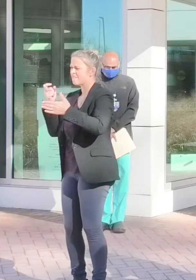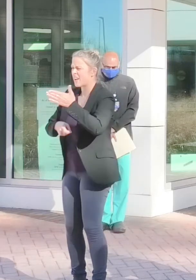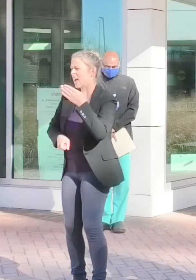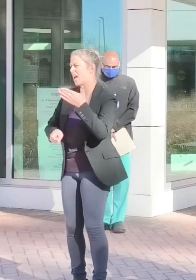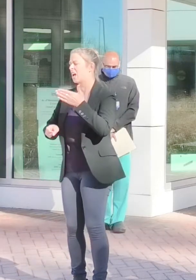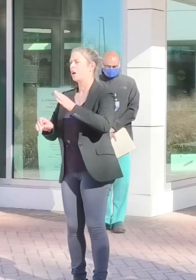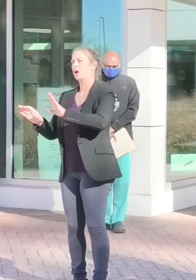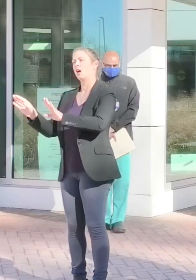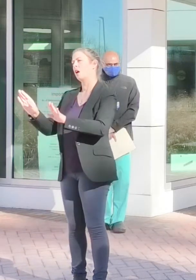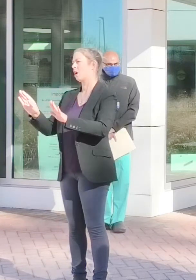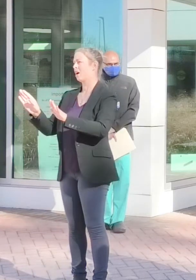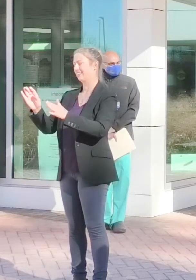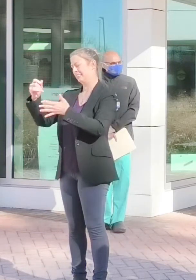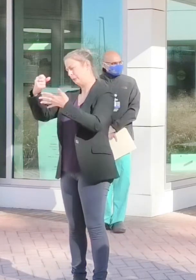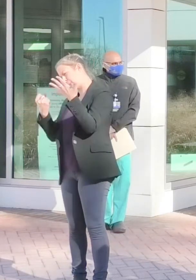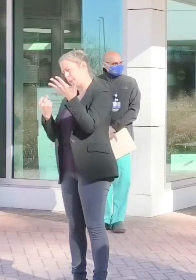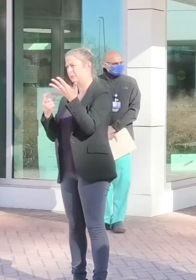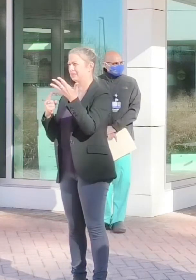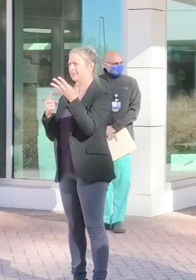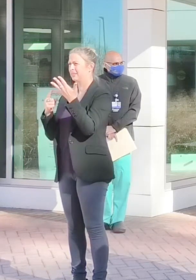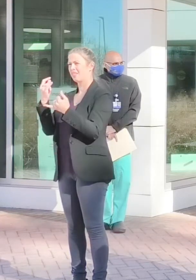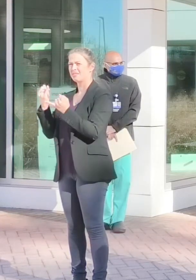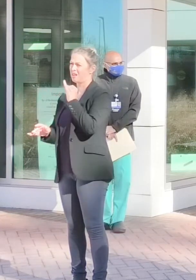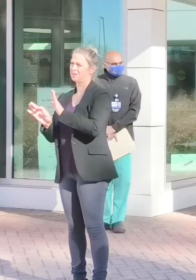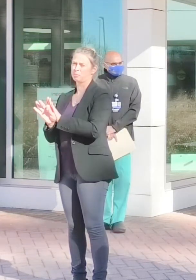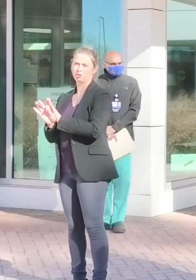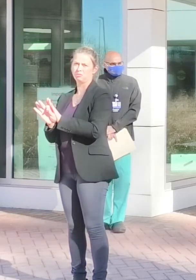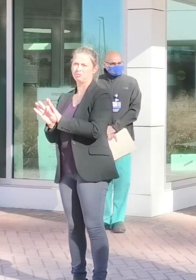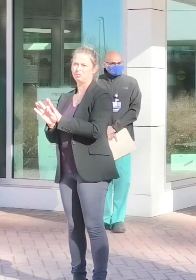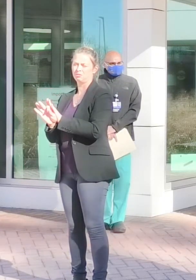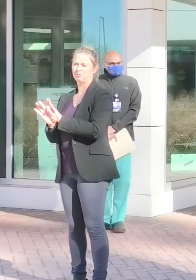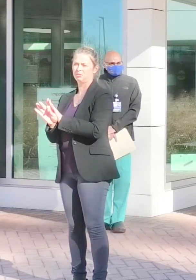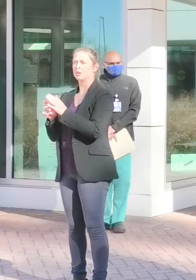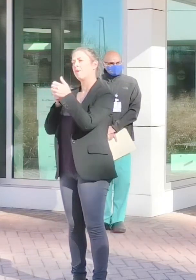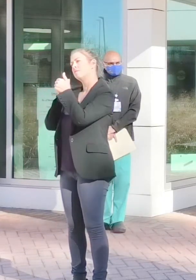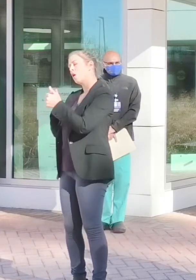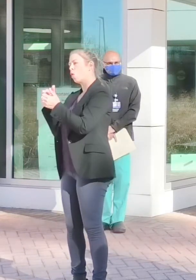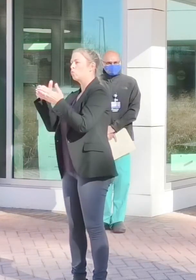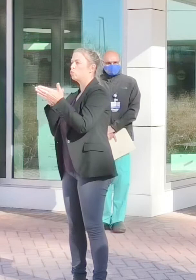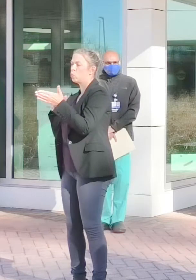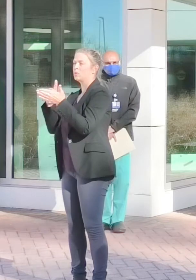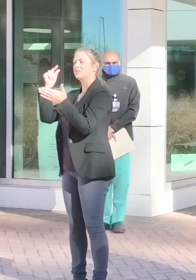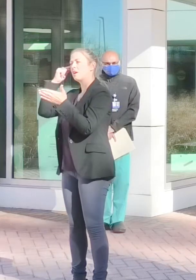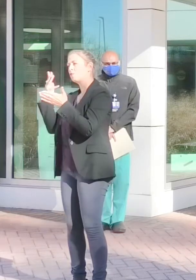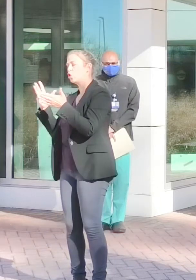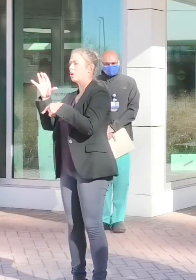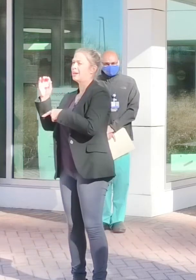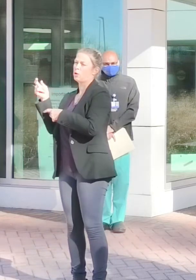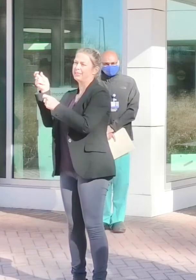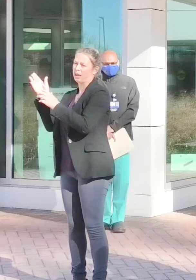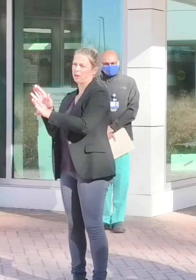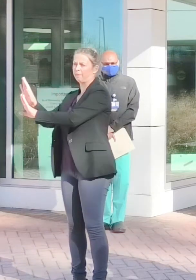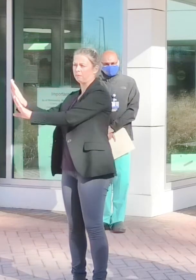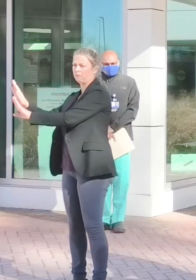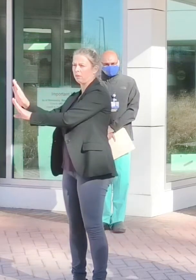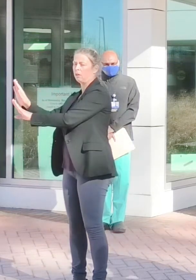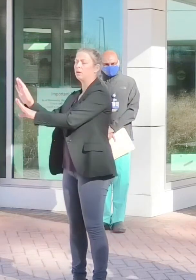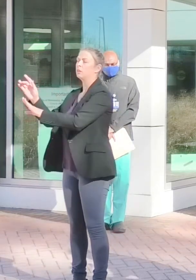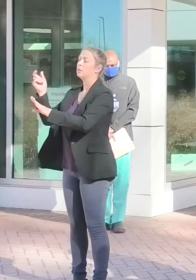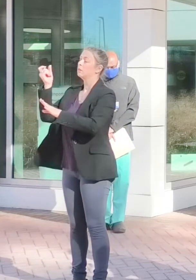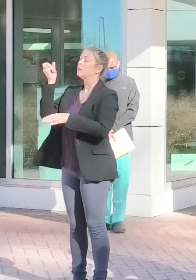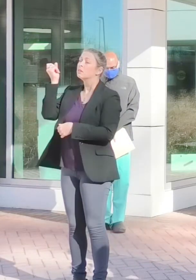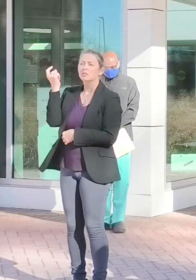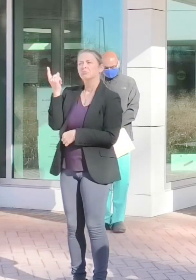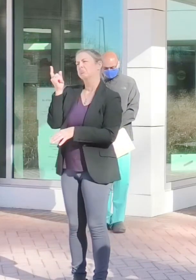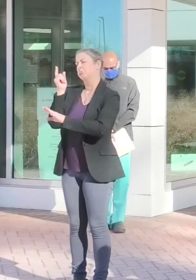We will do it if we must, under the direction of the governor and the county executive, but we have every reason